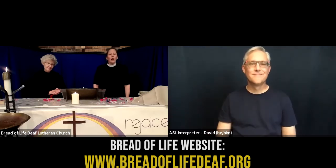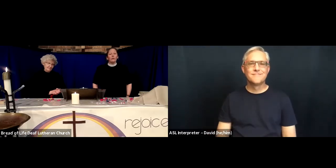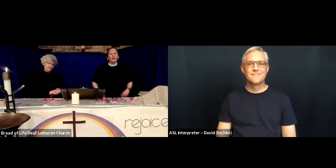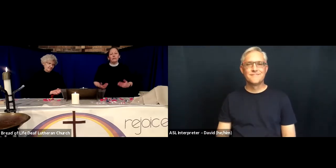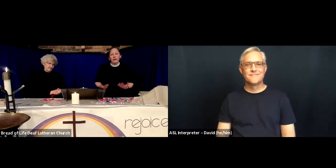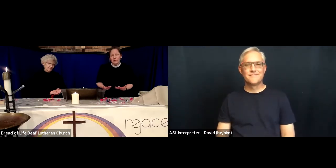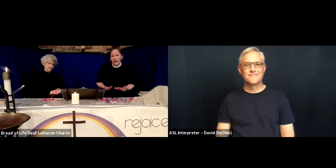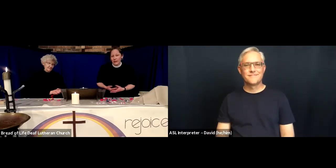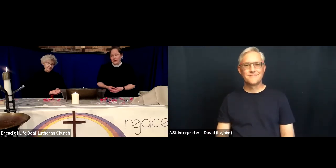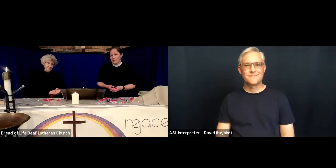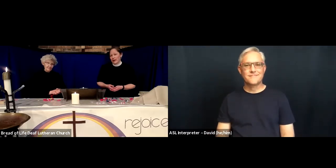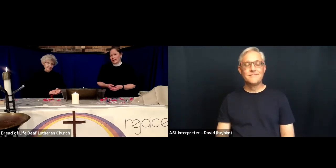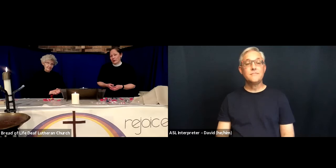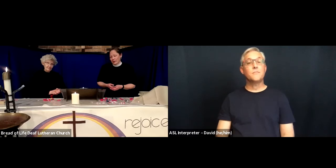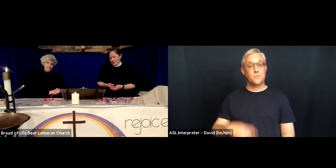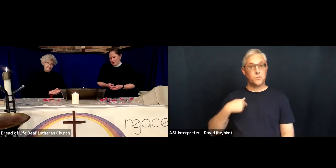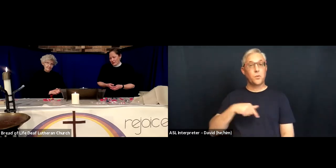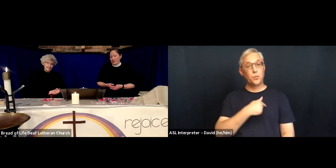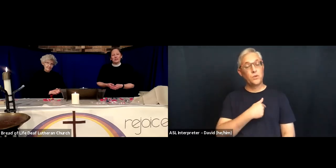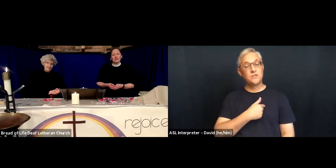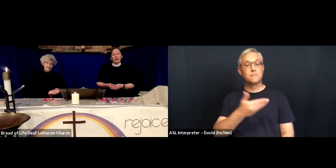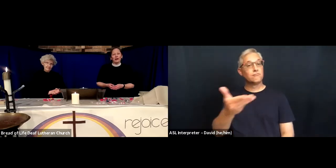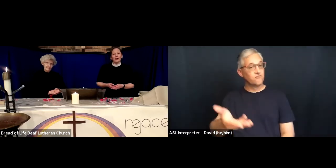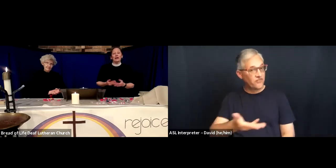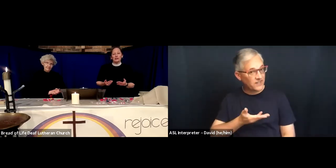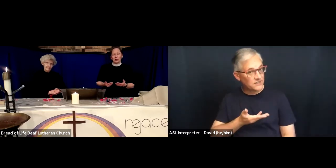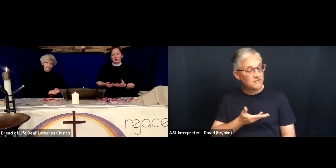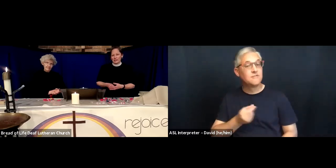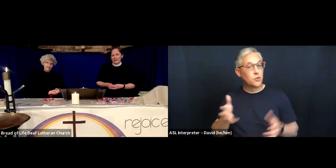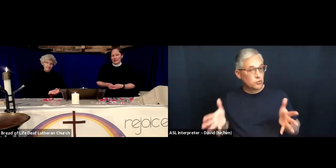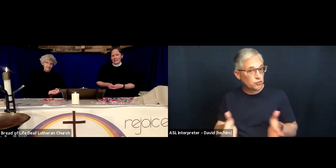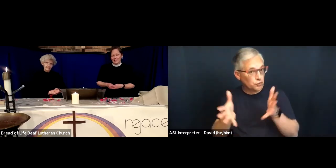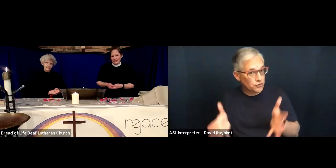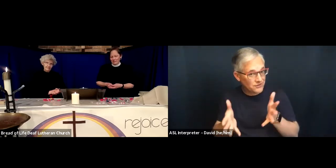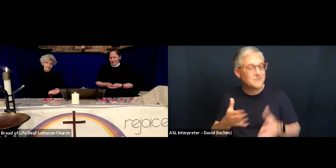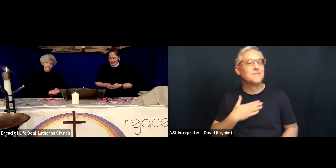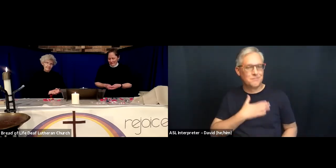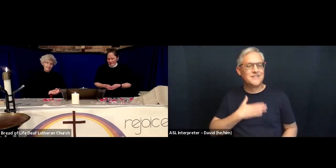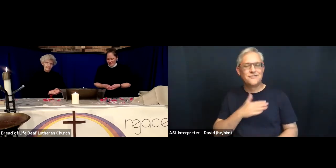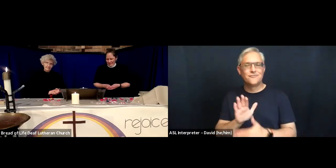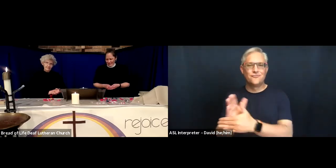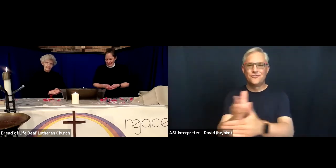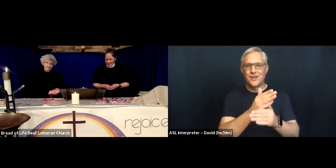So we invite you and encourage you to share generously.